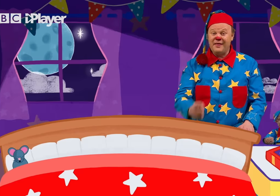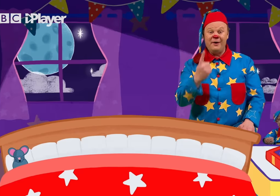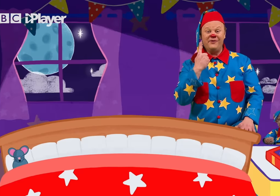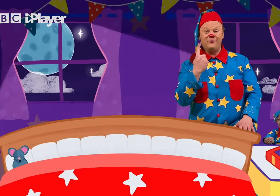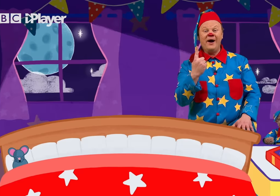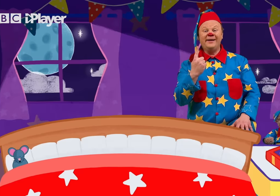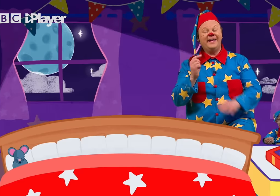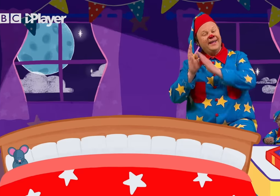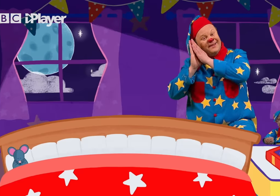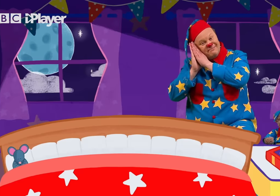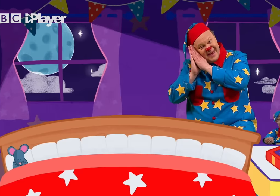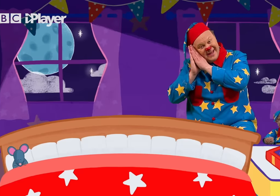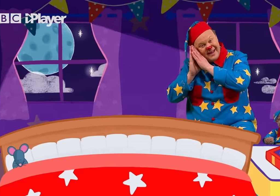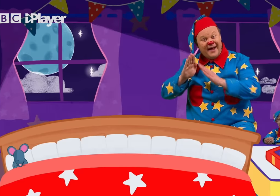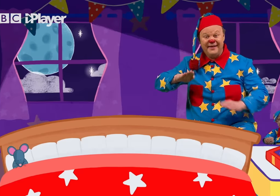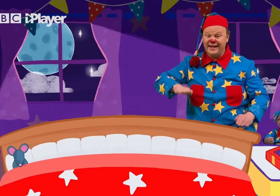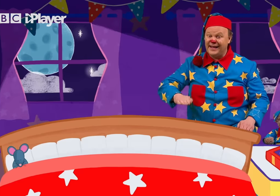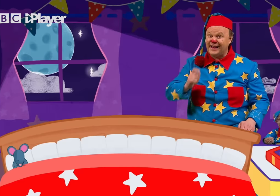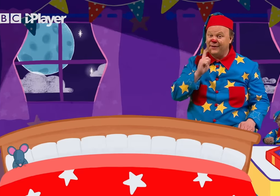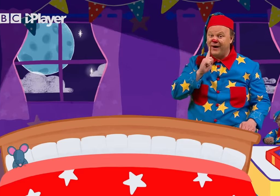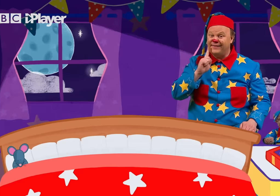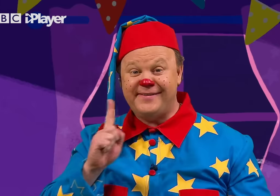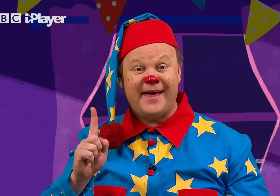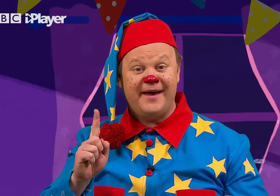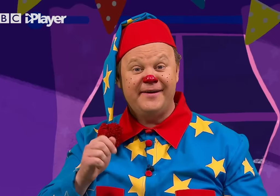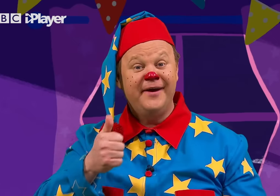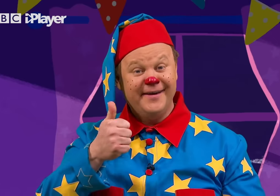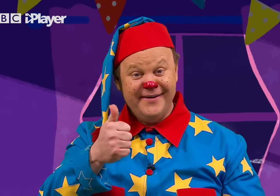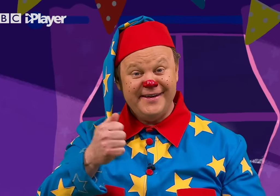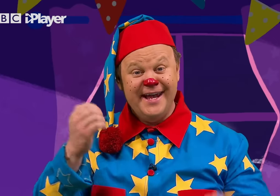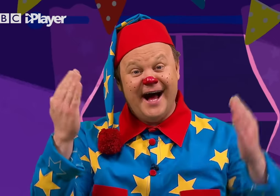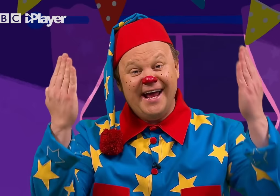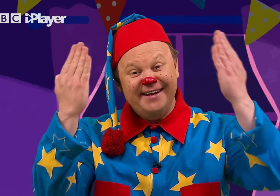There was 1 in the bed and the little one said, "Good night."